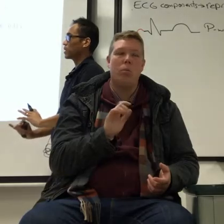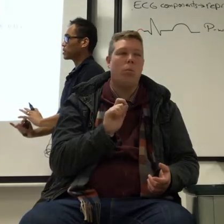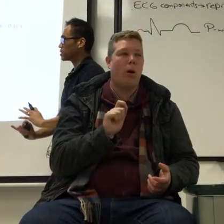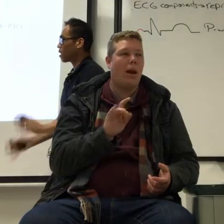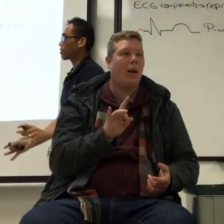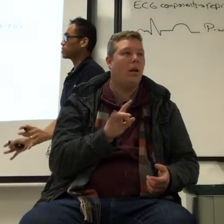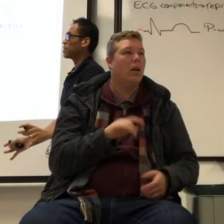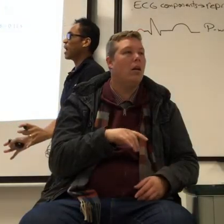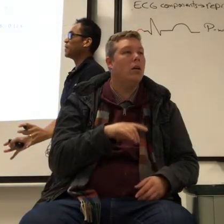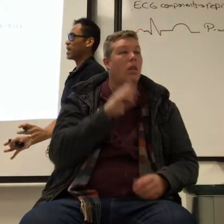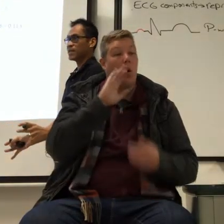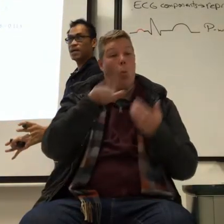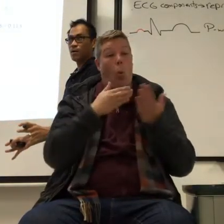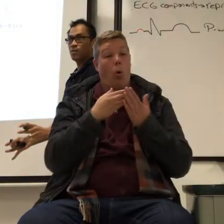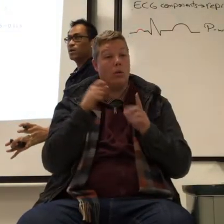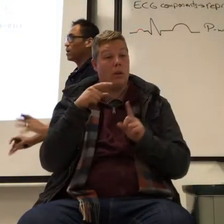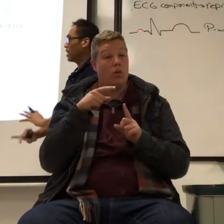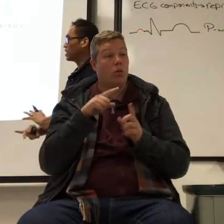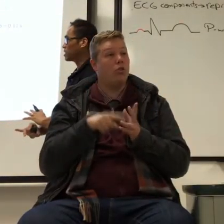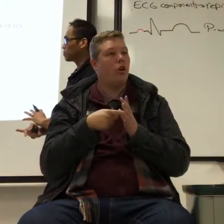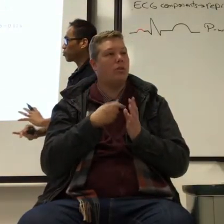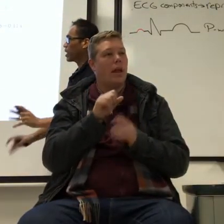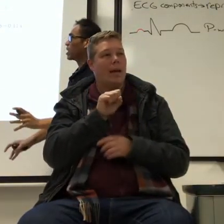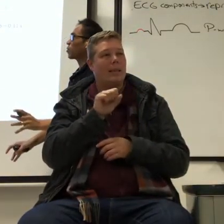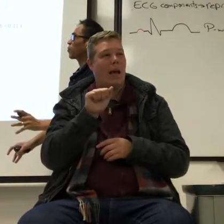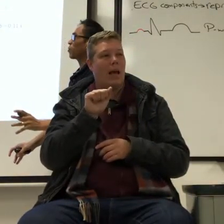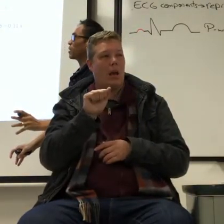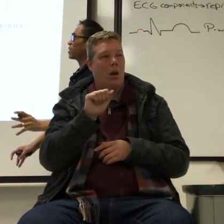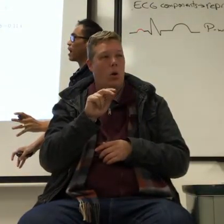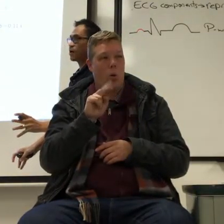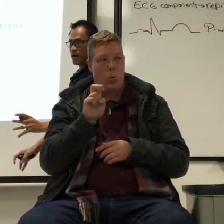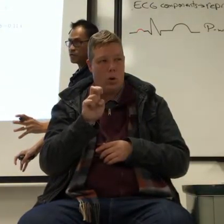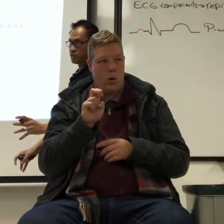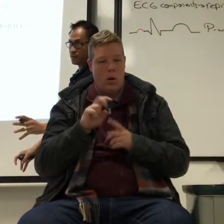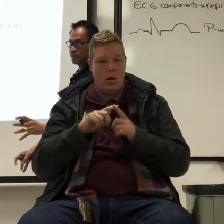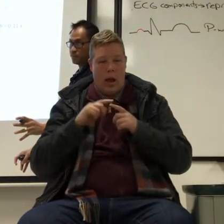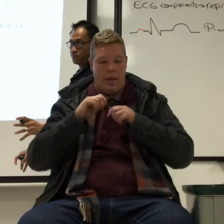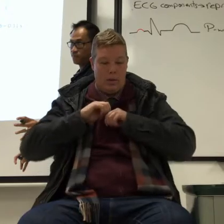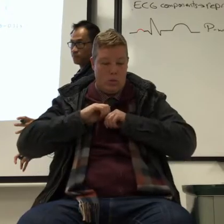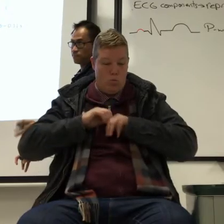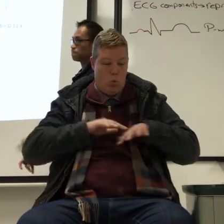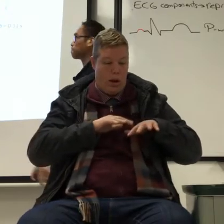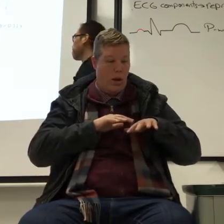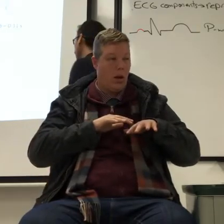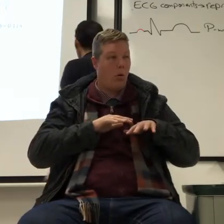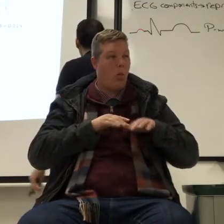signal, it starts at the SA node, and it's spreading through the entire atrium.